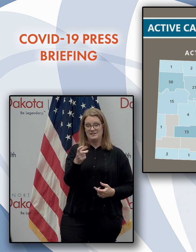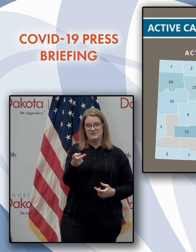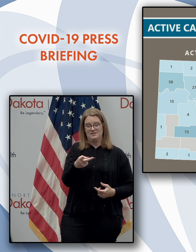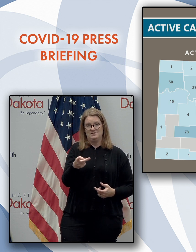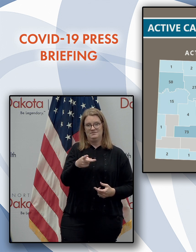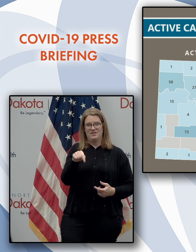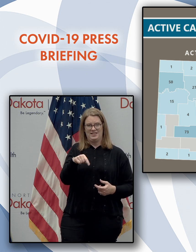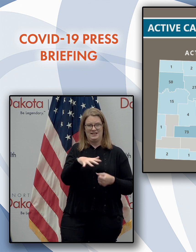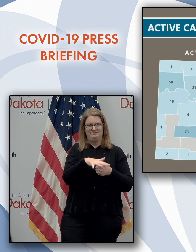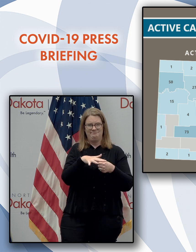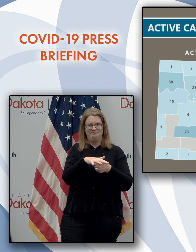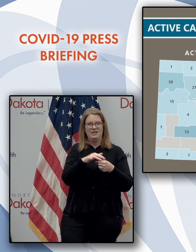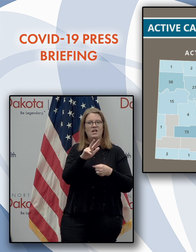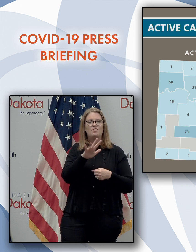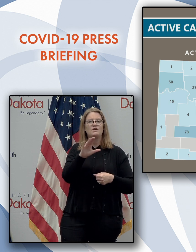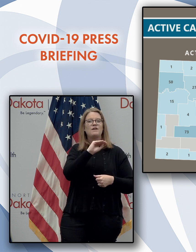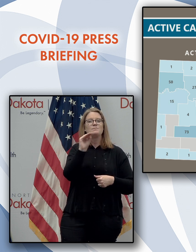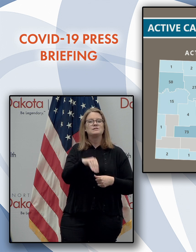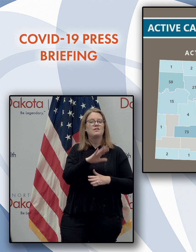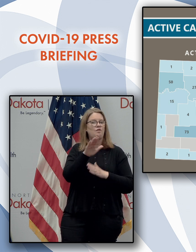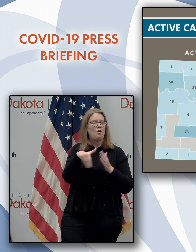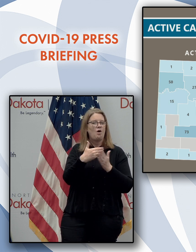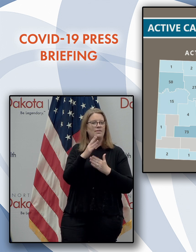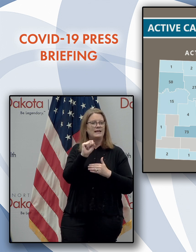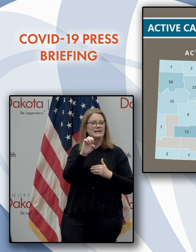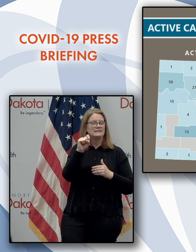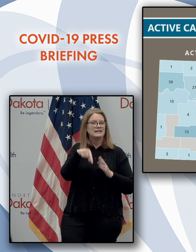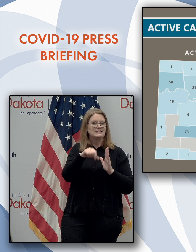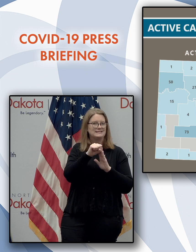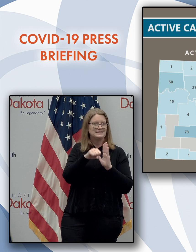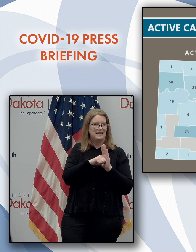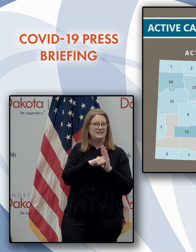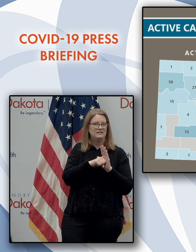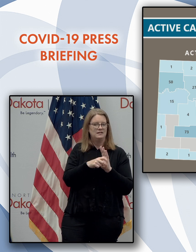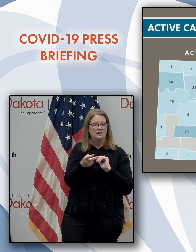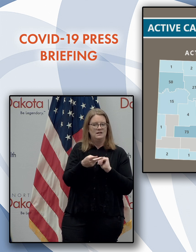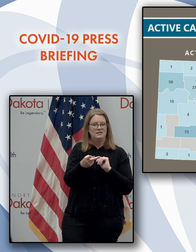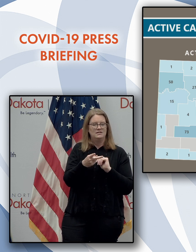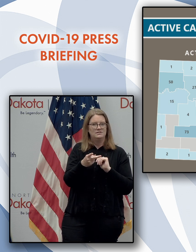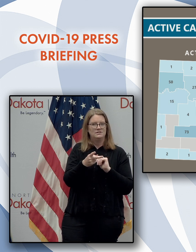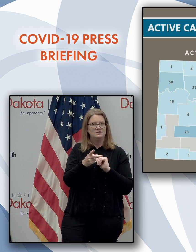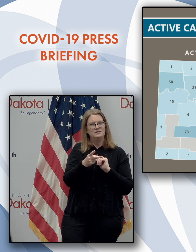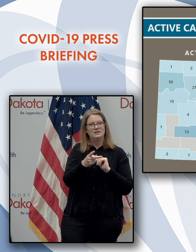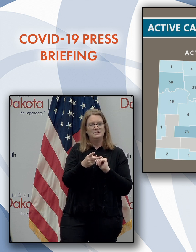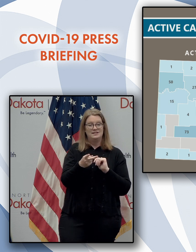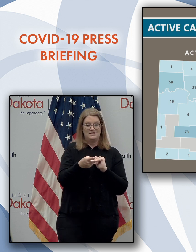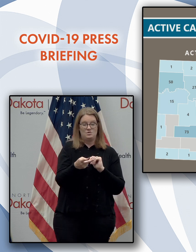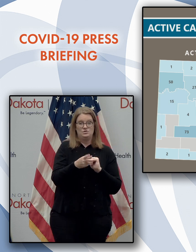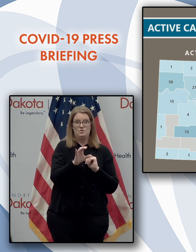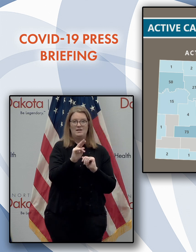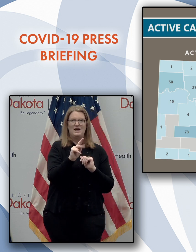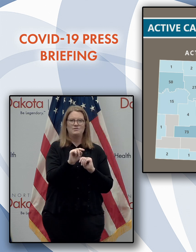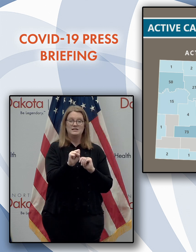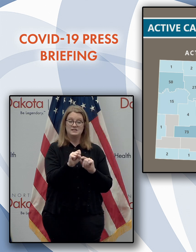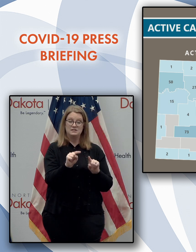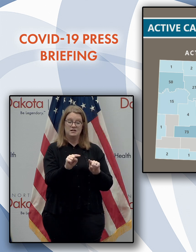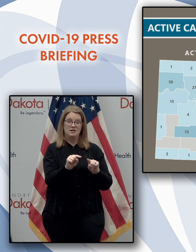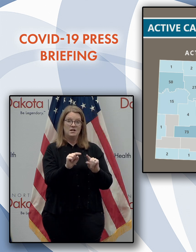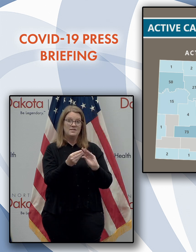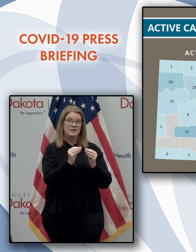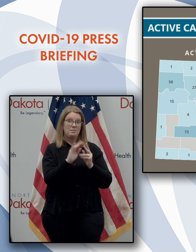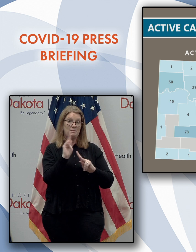Morton makes up 35% of all the cases in the state, but those 2 counties only account for about 17% of